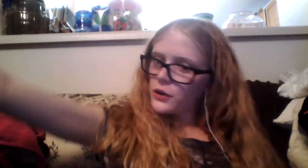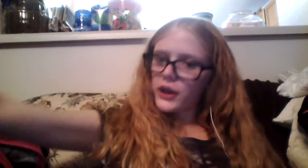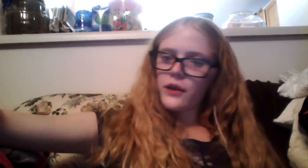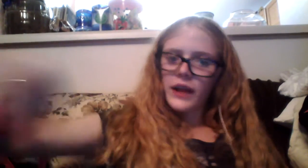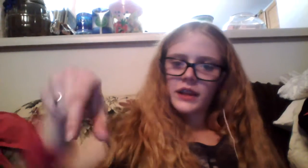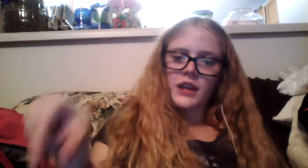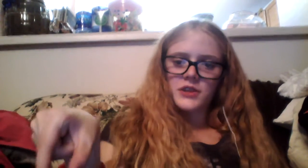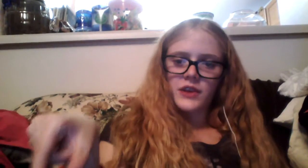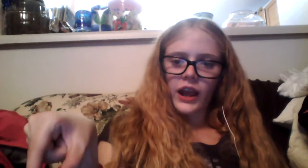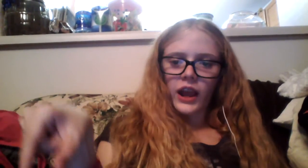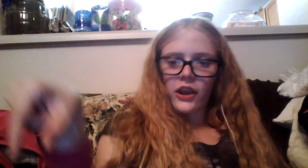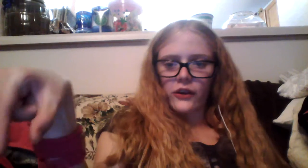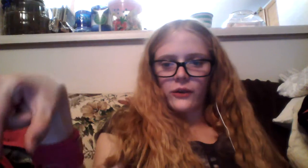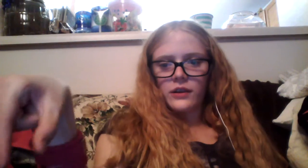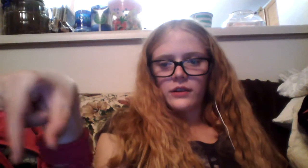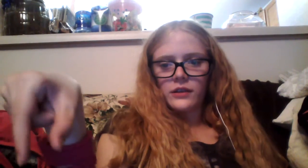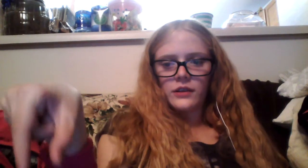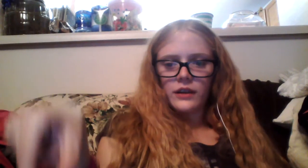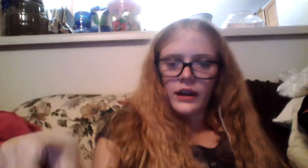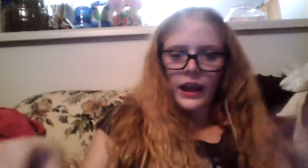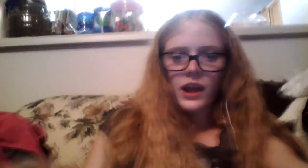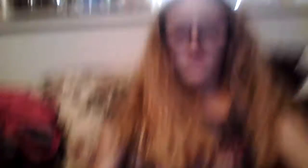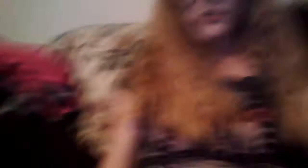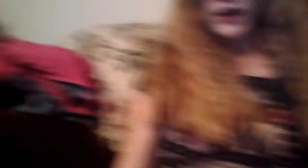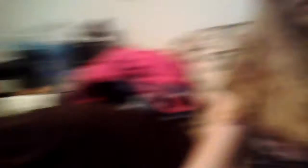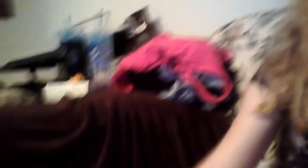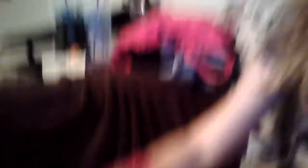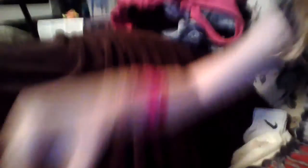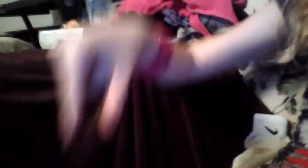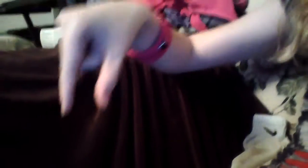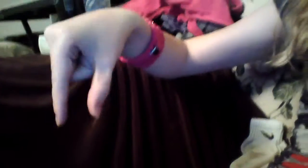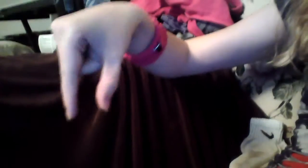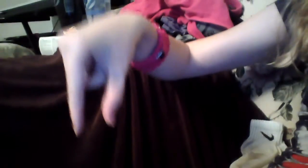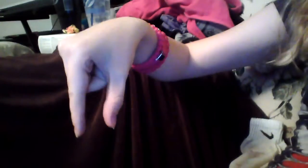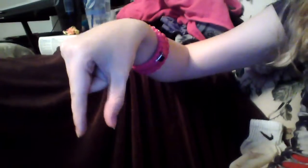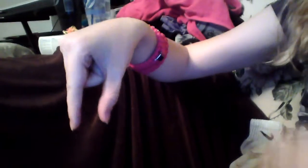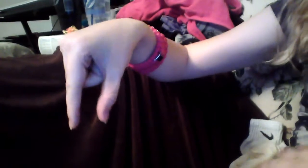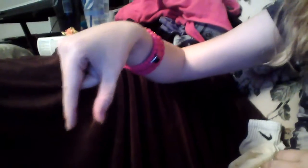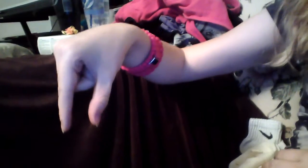You do Q like this, right? Q. I can't do it like that. Q.